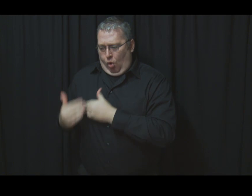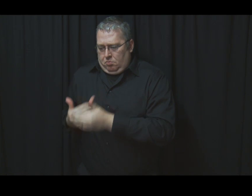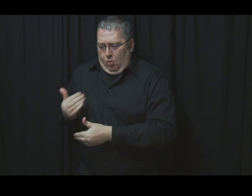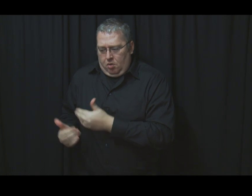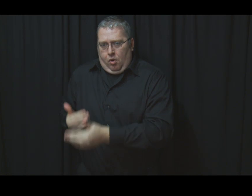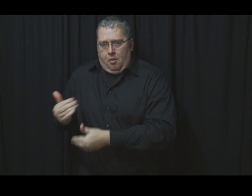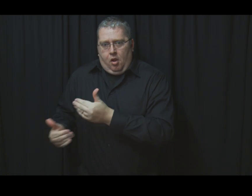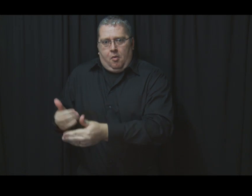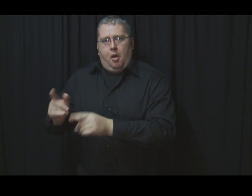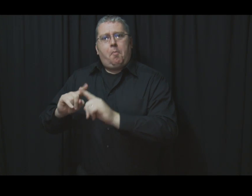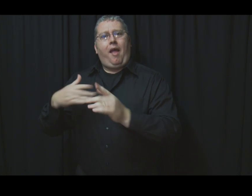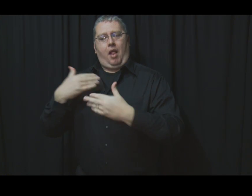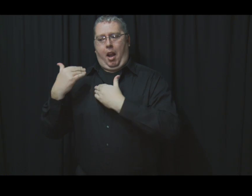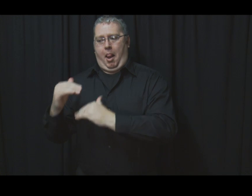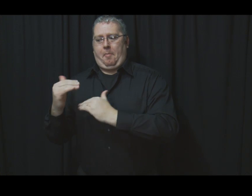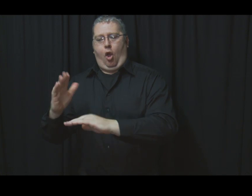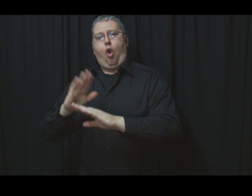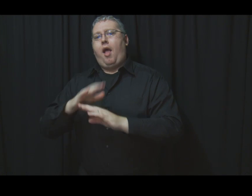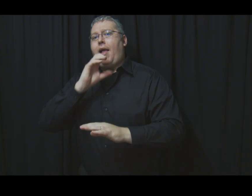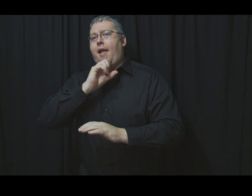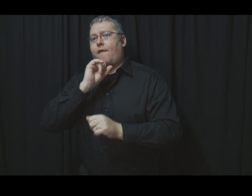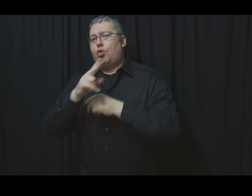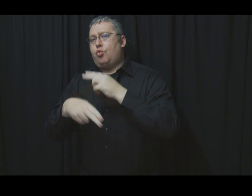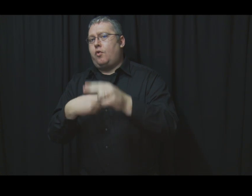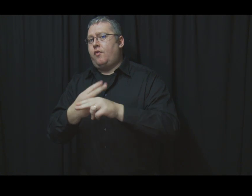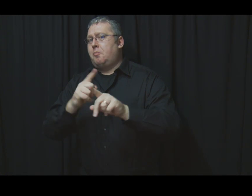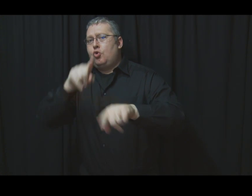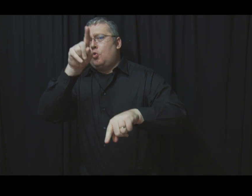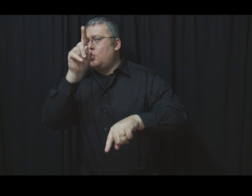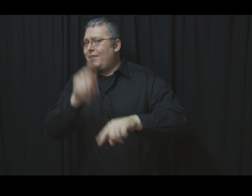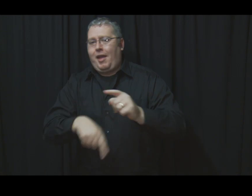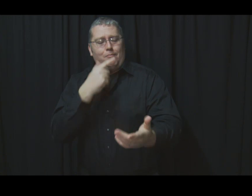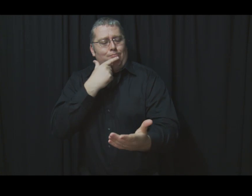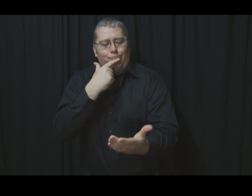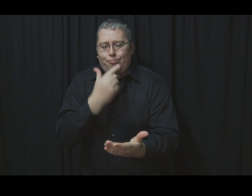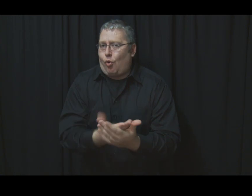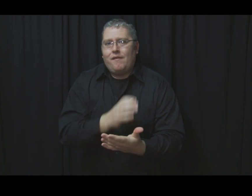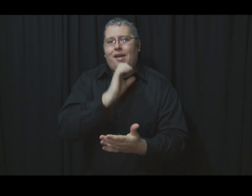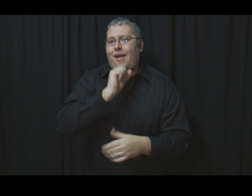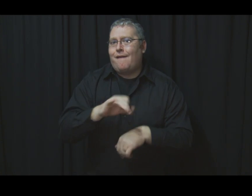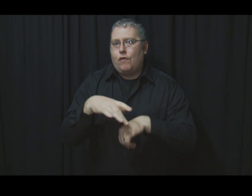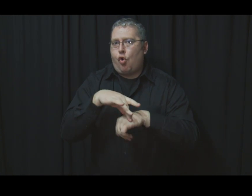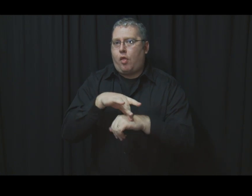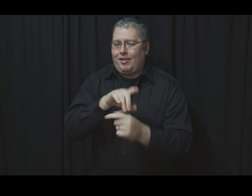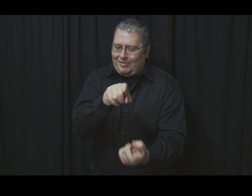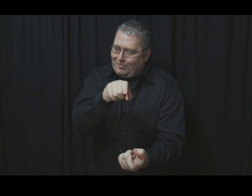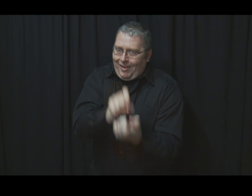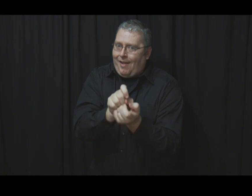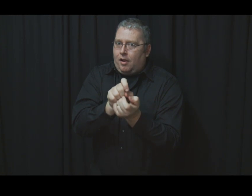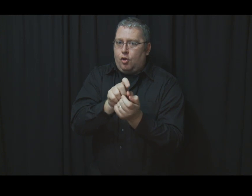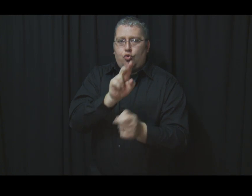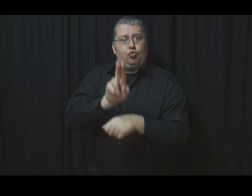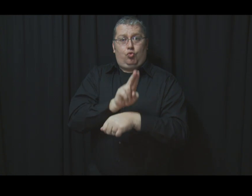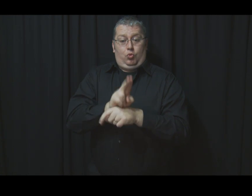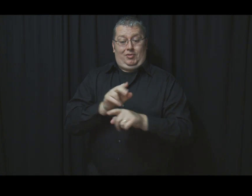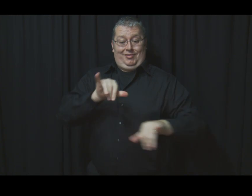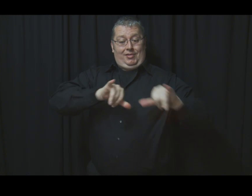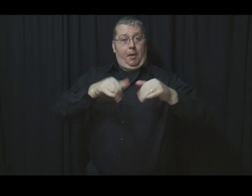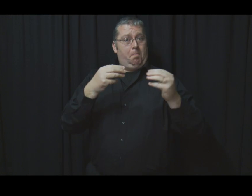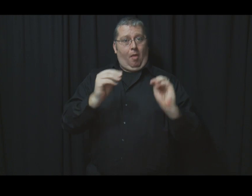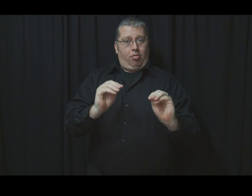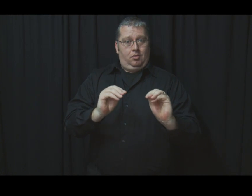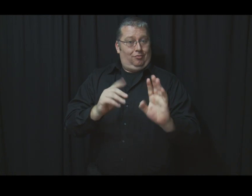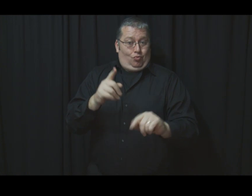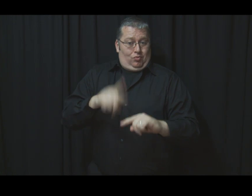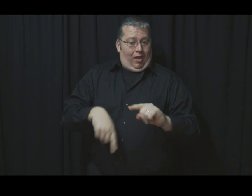but they set limits on the age of the universe, but you can't ultimately prove the age of the earth. Not using the scientific method. You